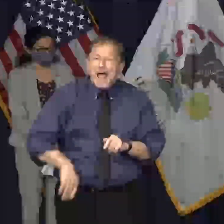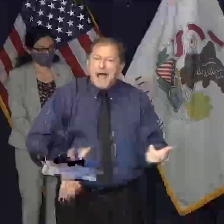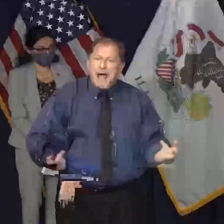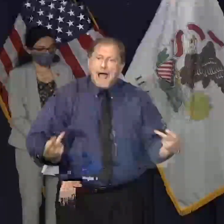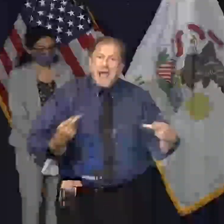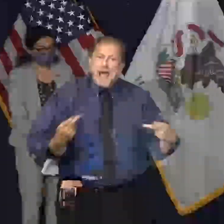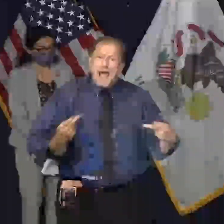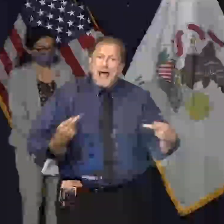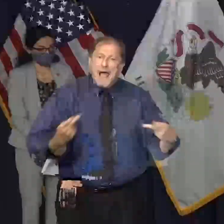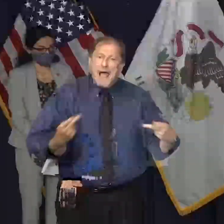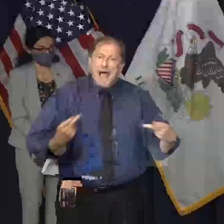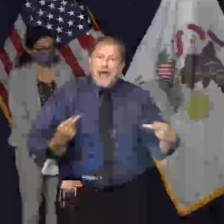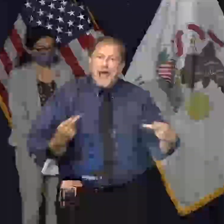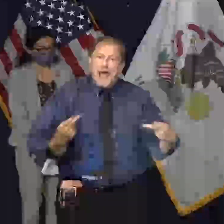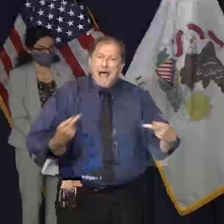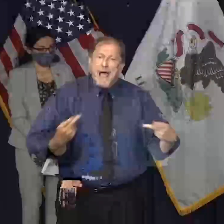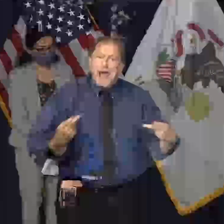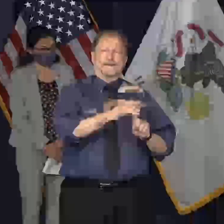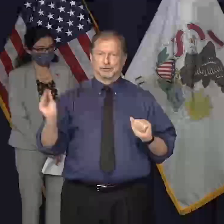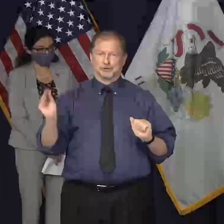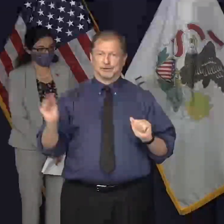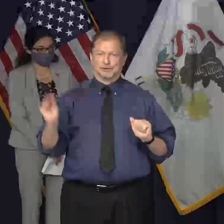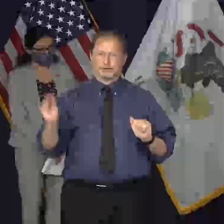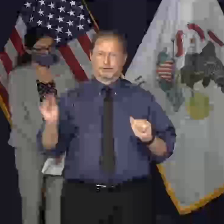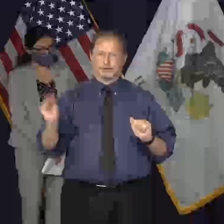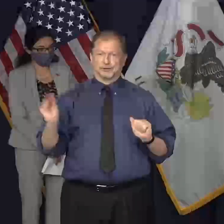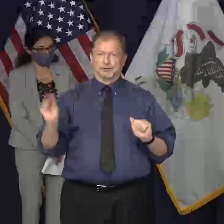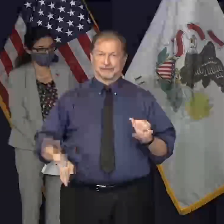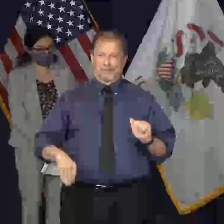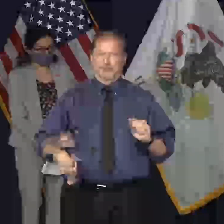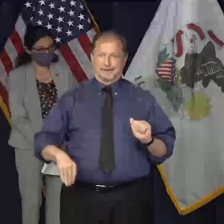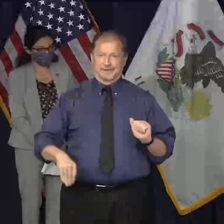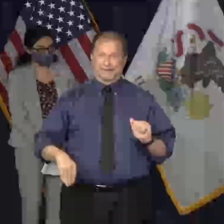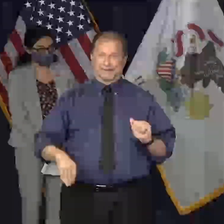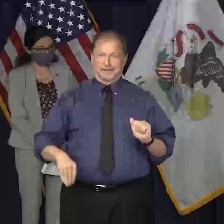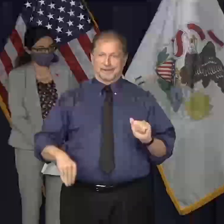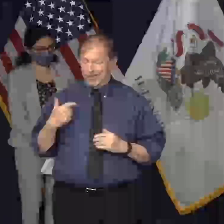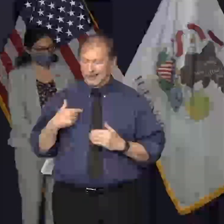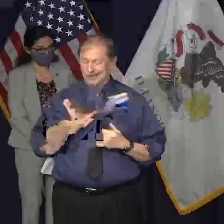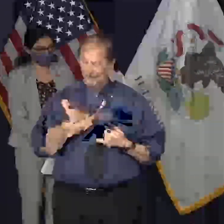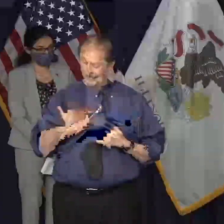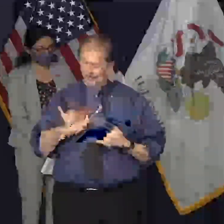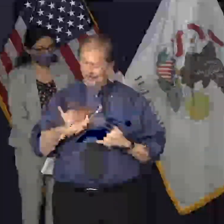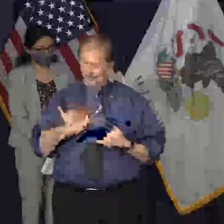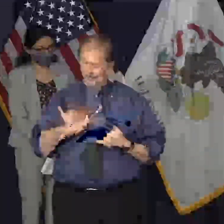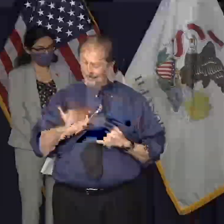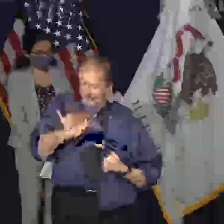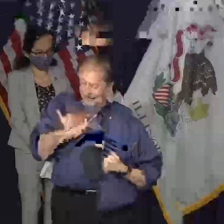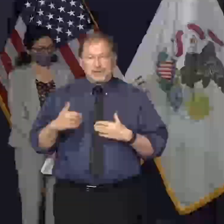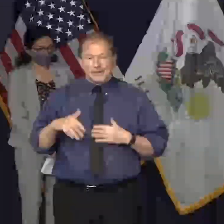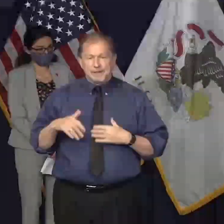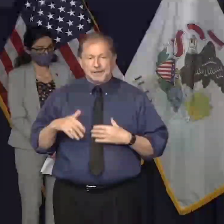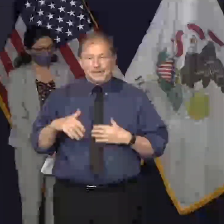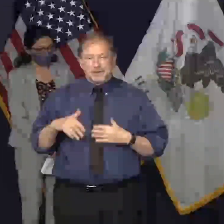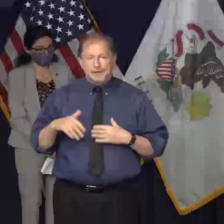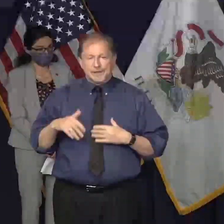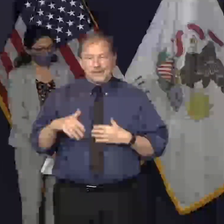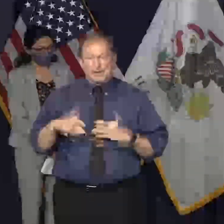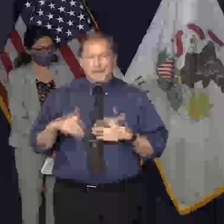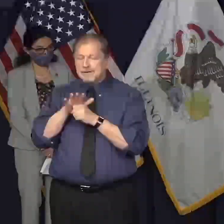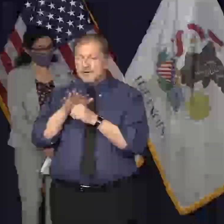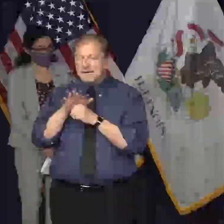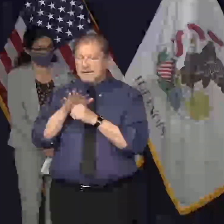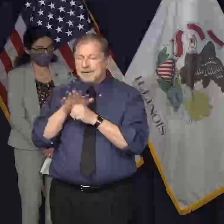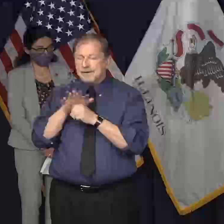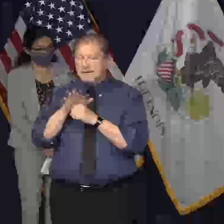there, of the data that we've collected, we know that there are some cases that we don't have information, so potentially